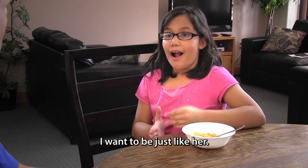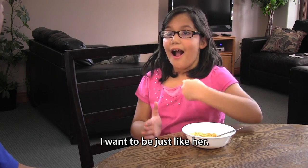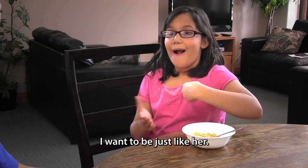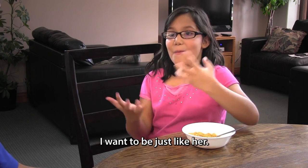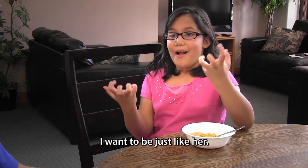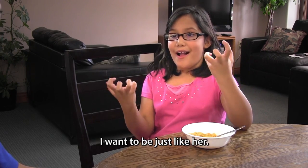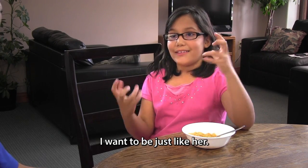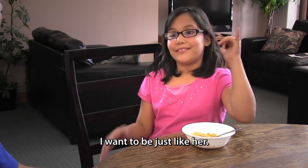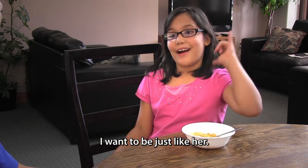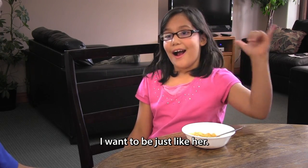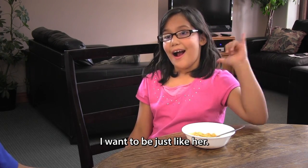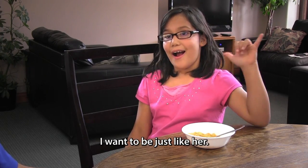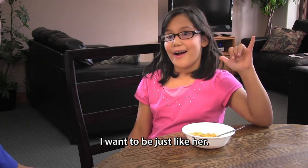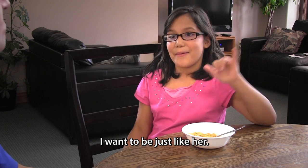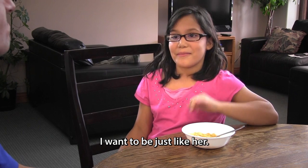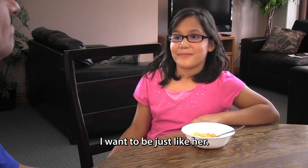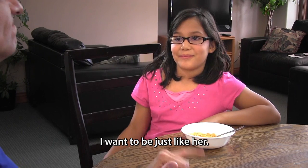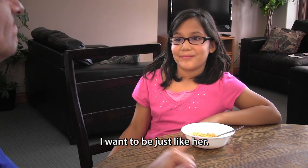I want to be just like her.